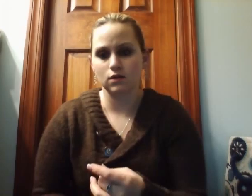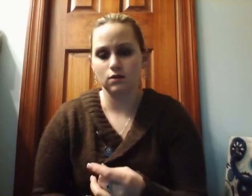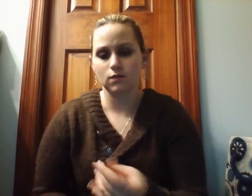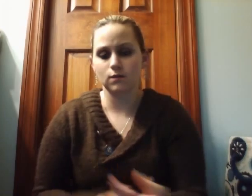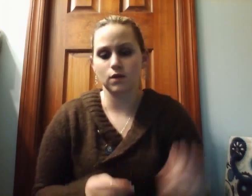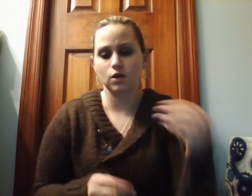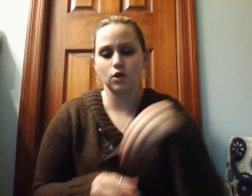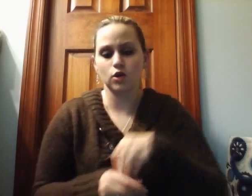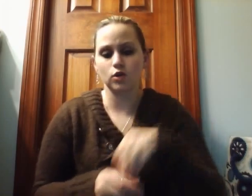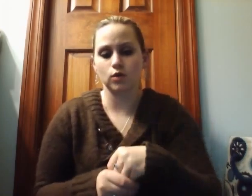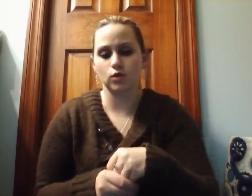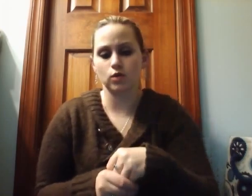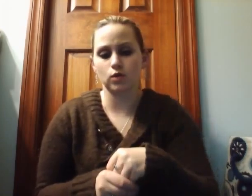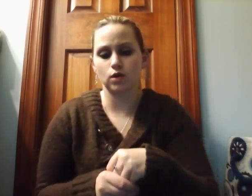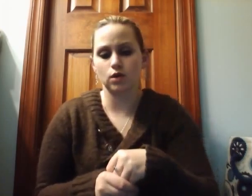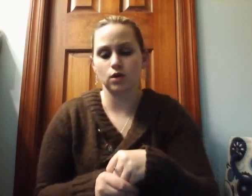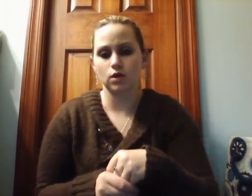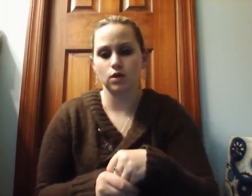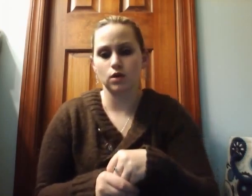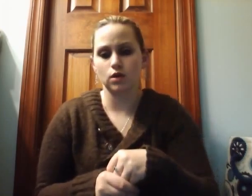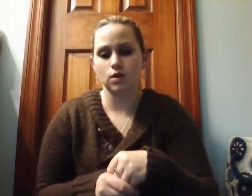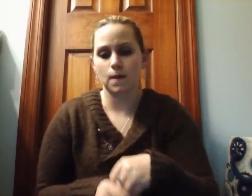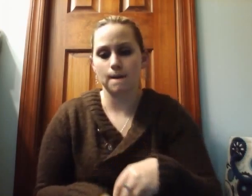it comes to the actual planning of a trip,